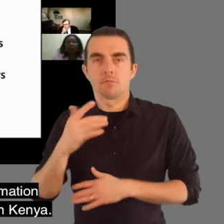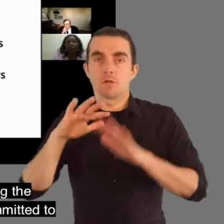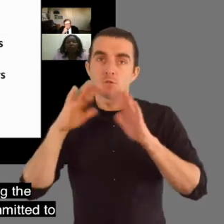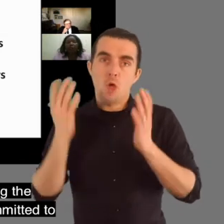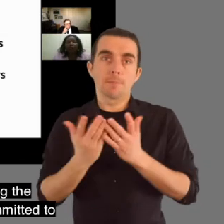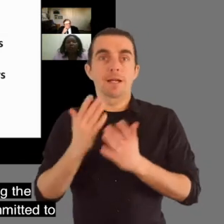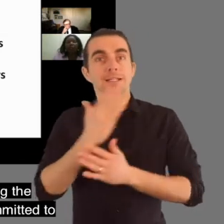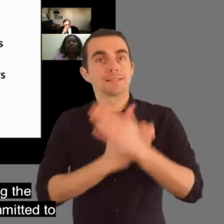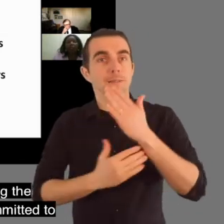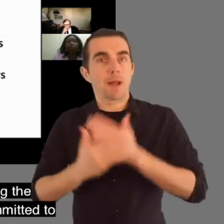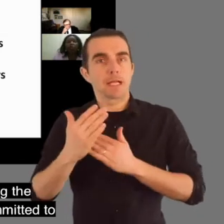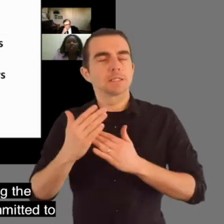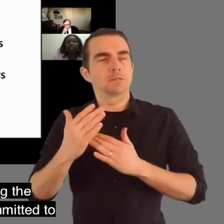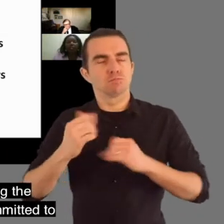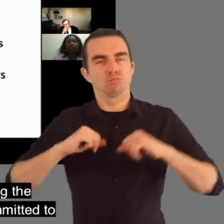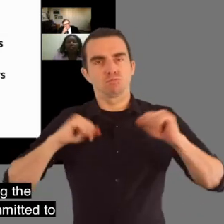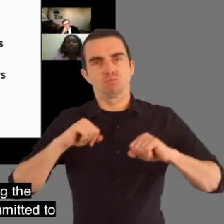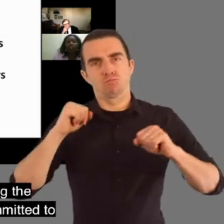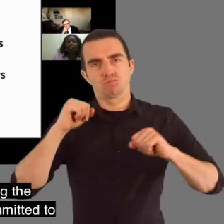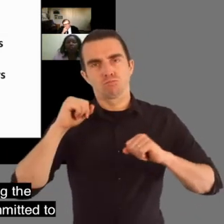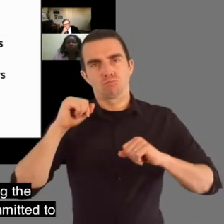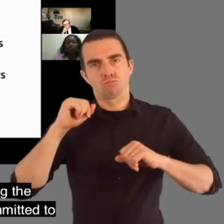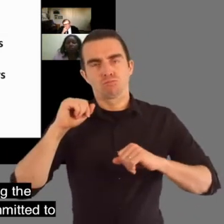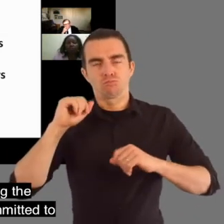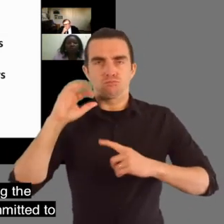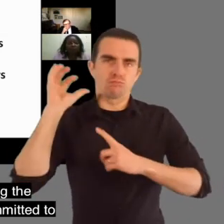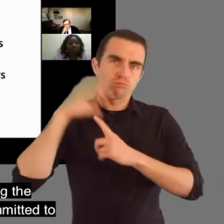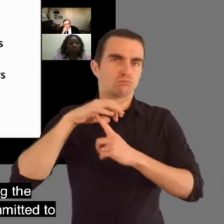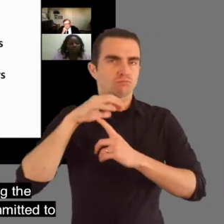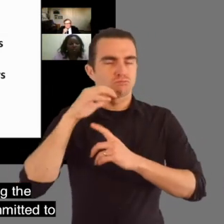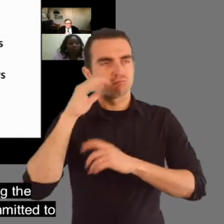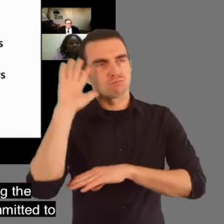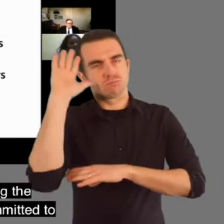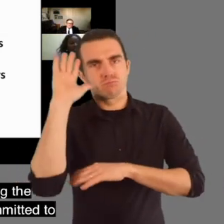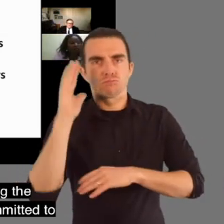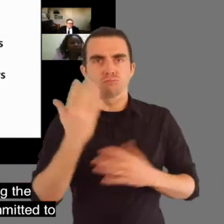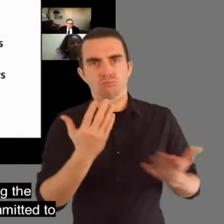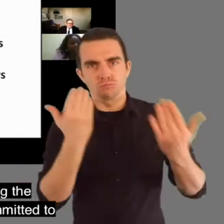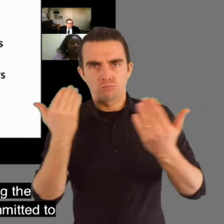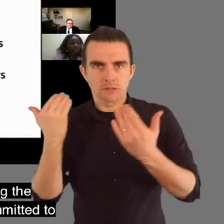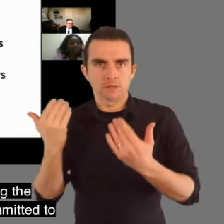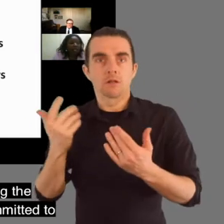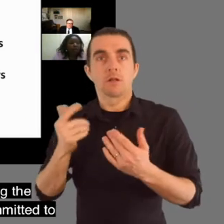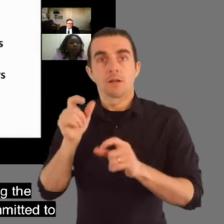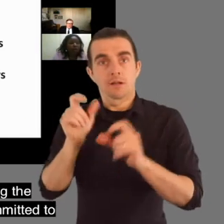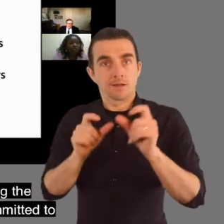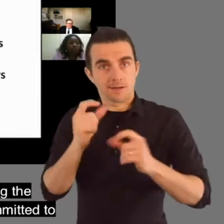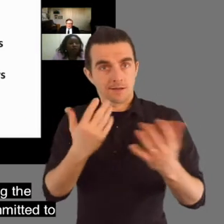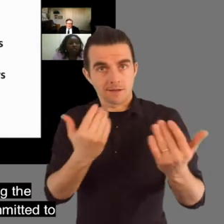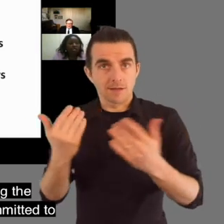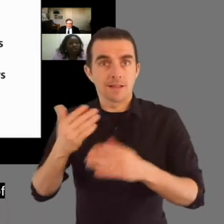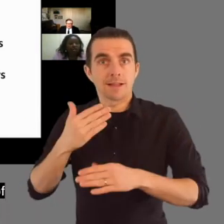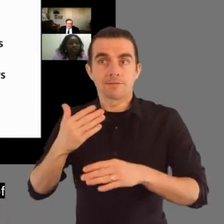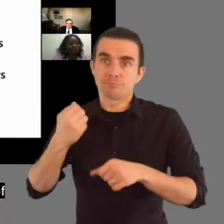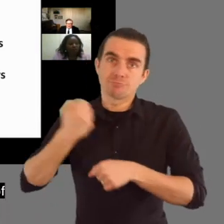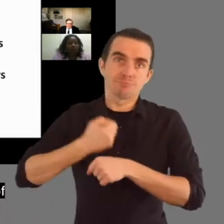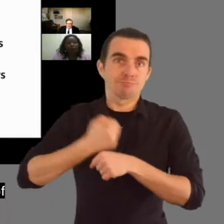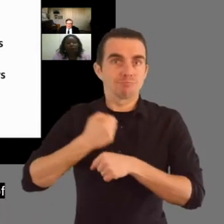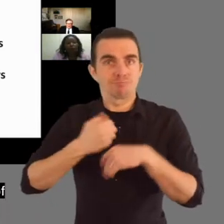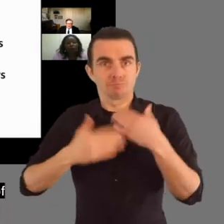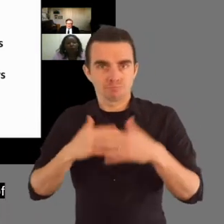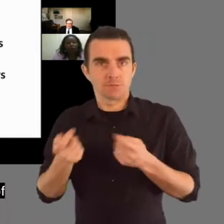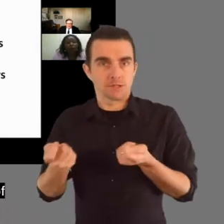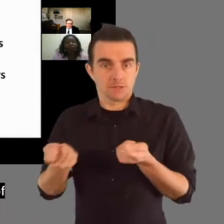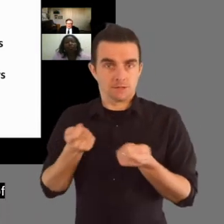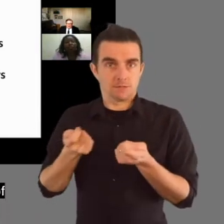Kenya. It played a very key role during the Global Disability Summit and committed to accelerate